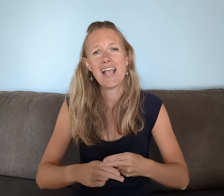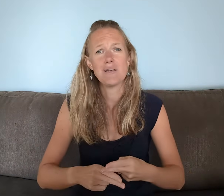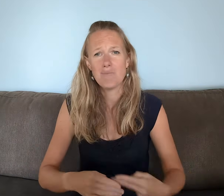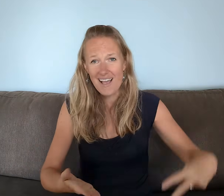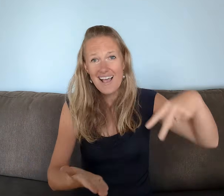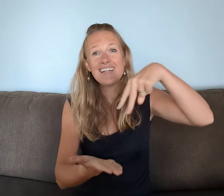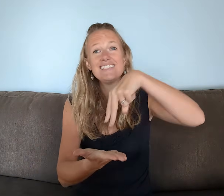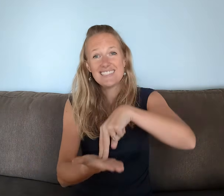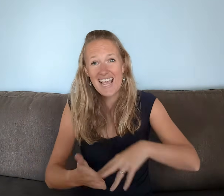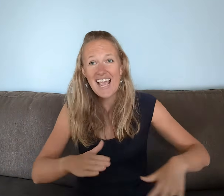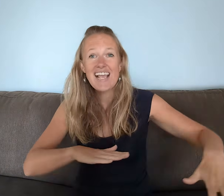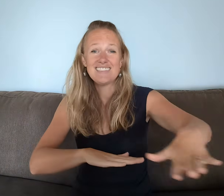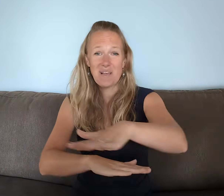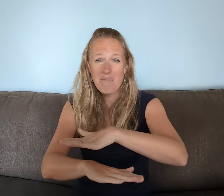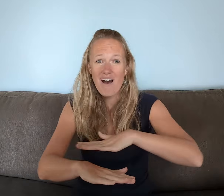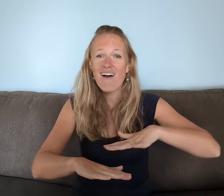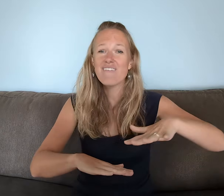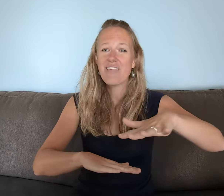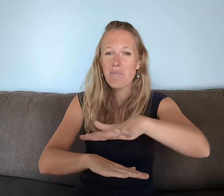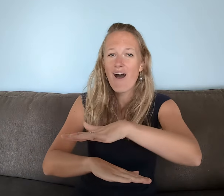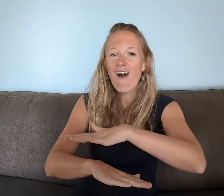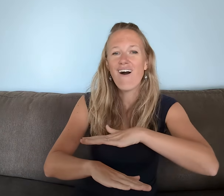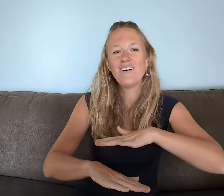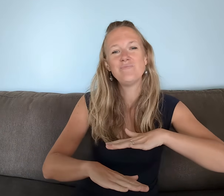name stands above them